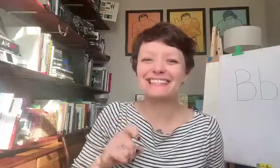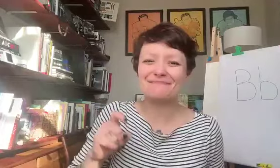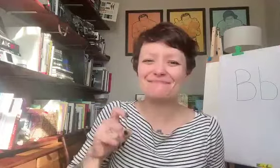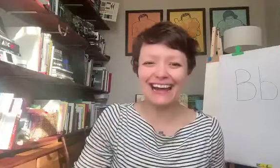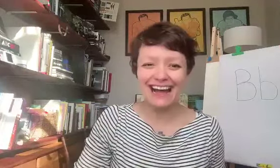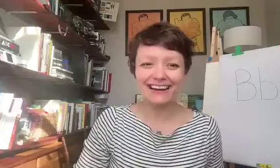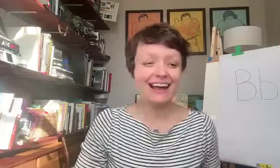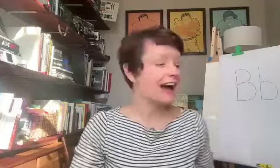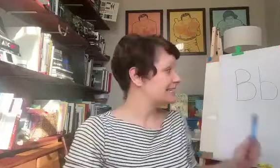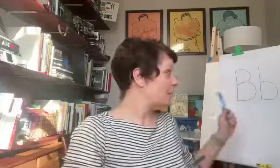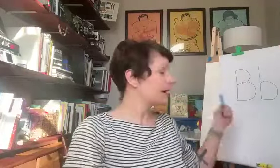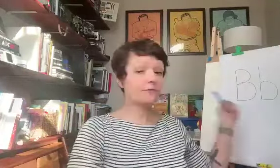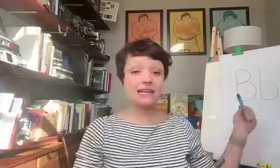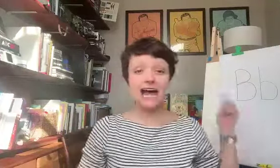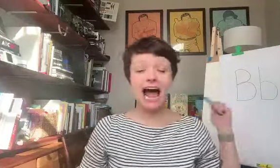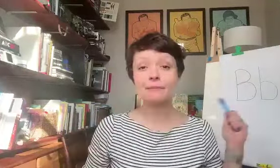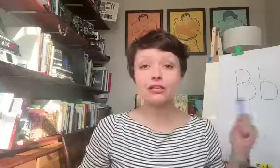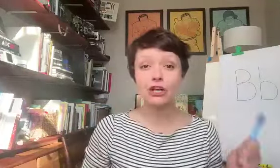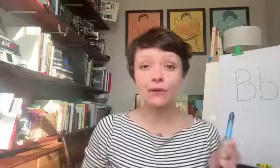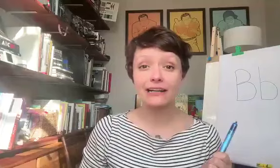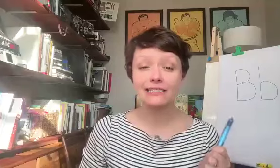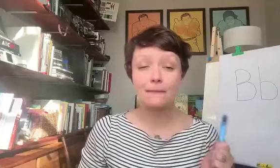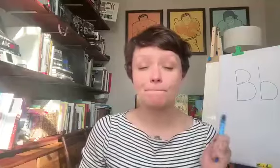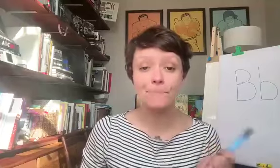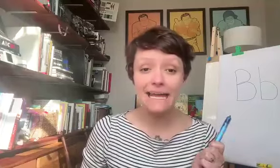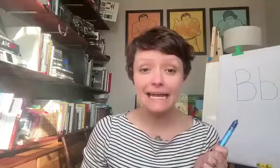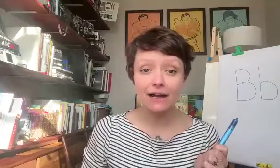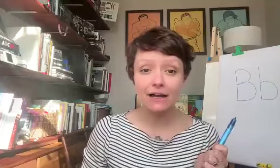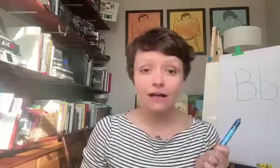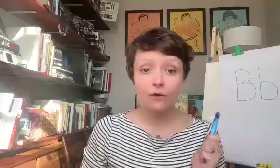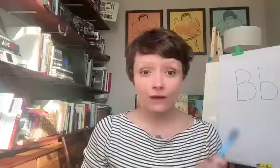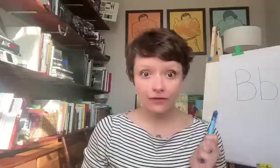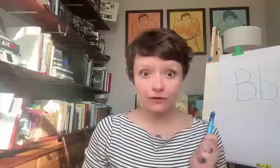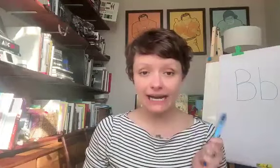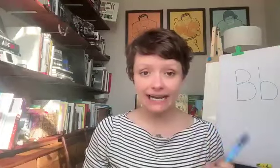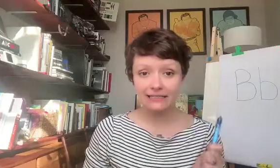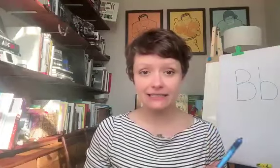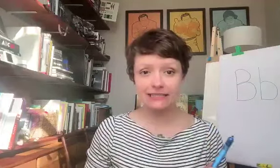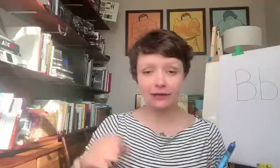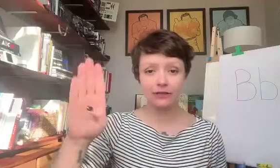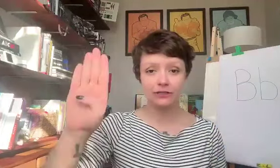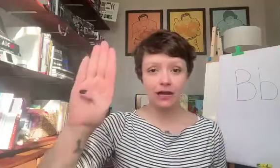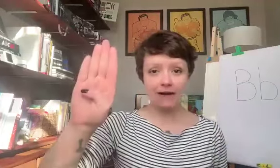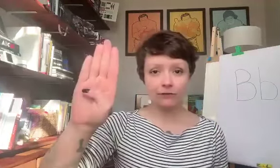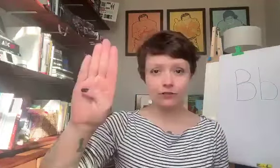extra step that I add. I say, okay, friends, I'm going to show you how to say B with your hands in sign language. Everyone show me